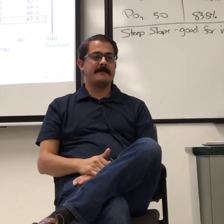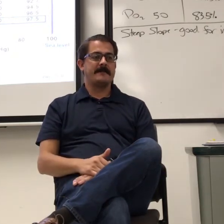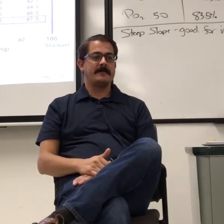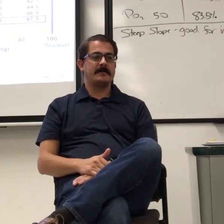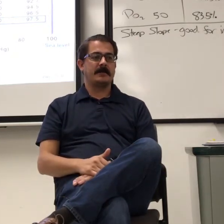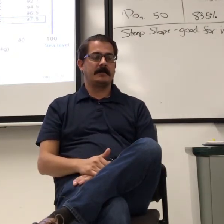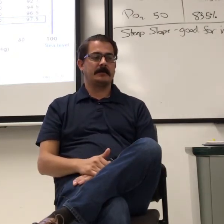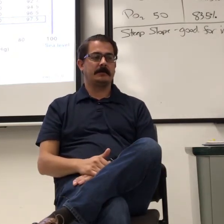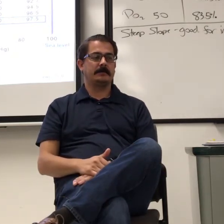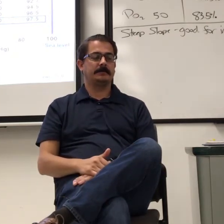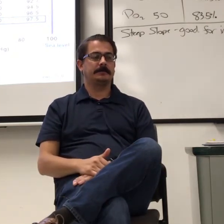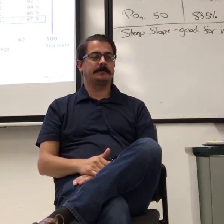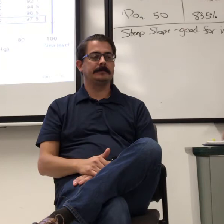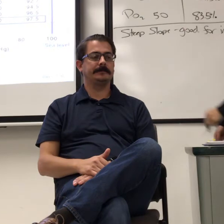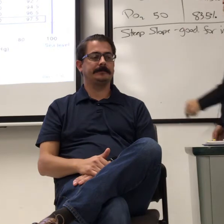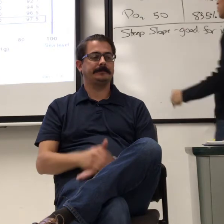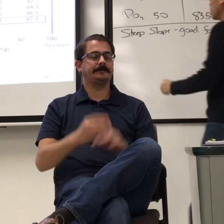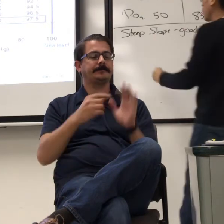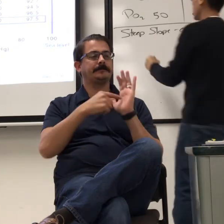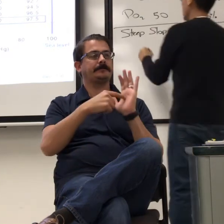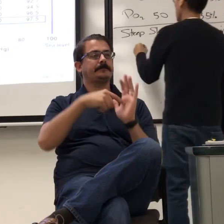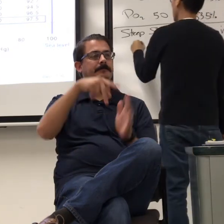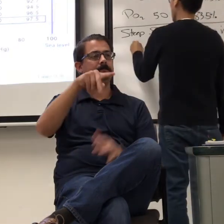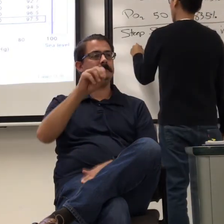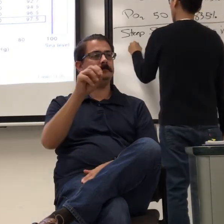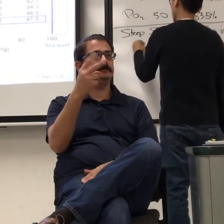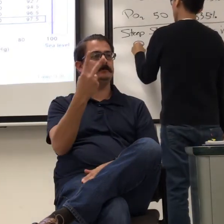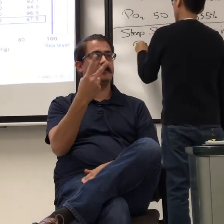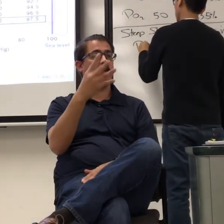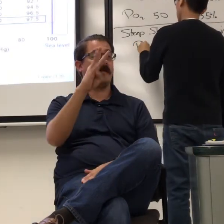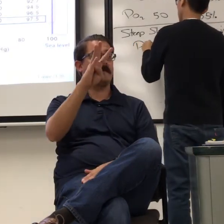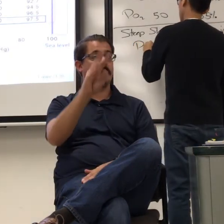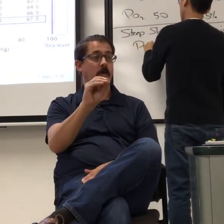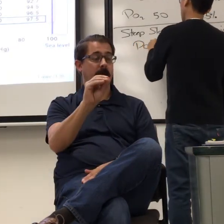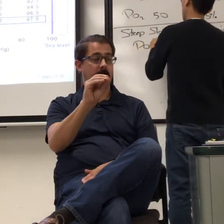Like for example, at a PO2 of 40,